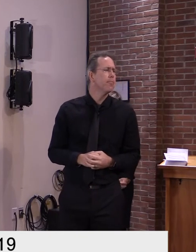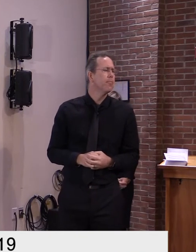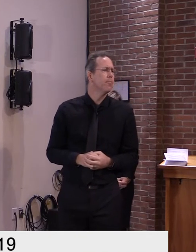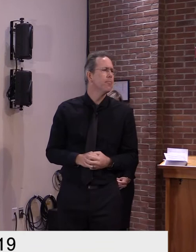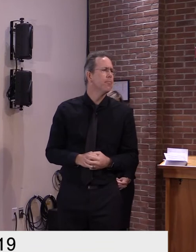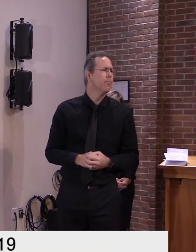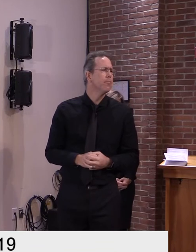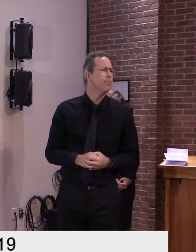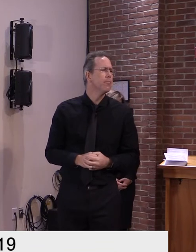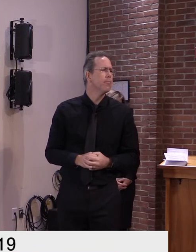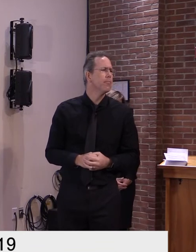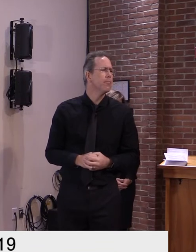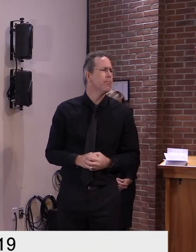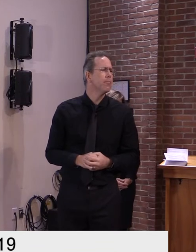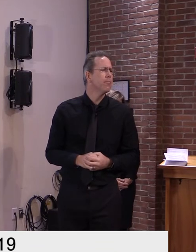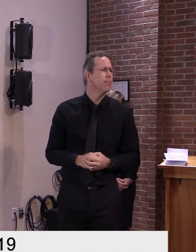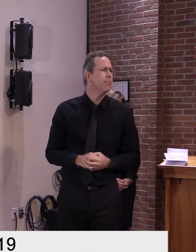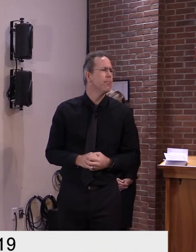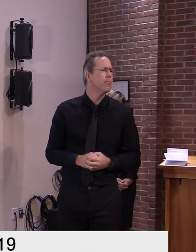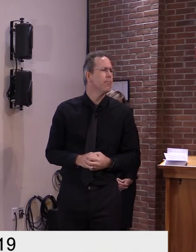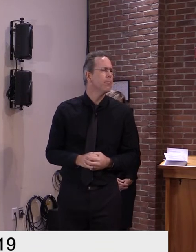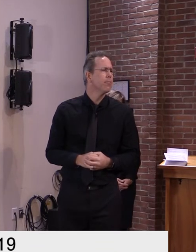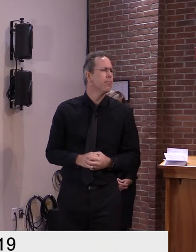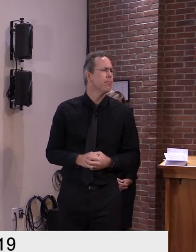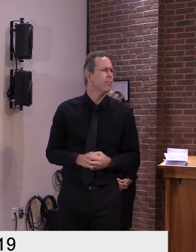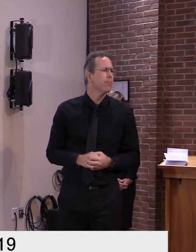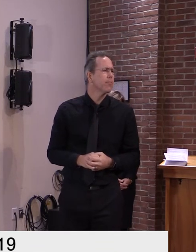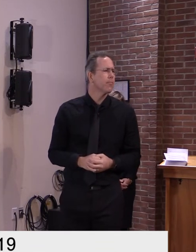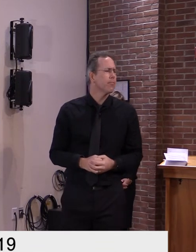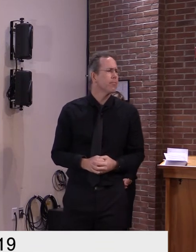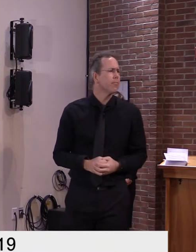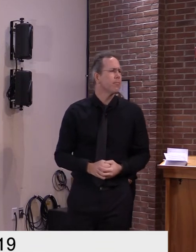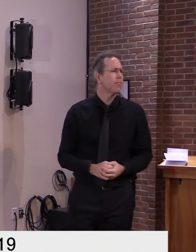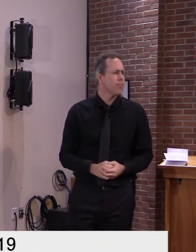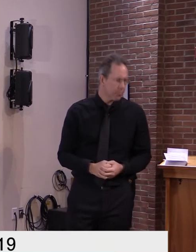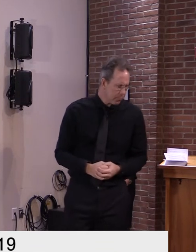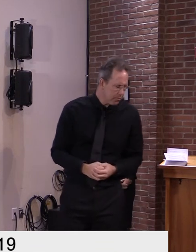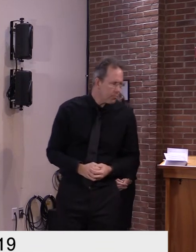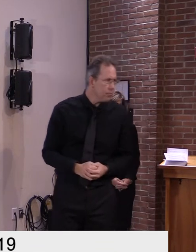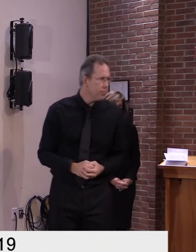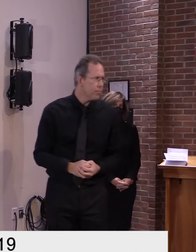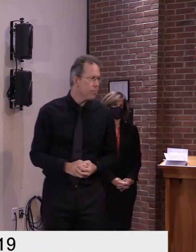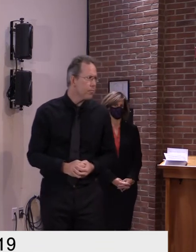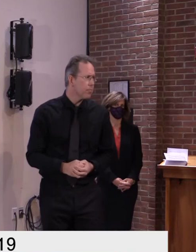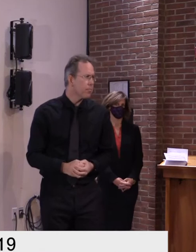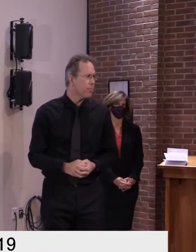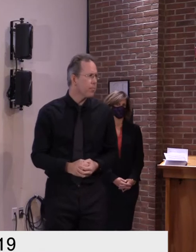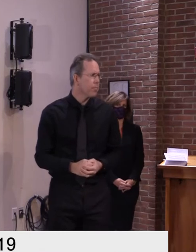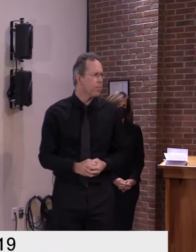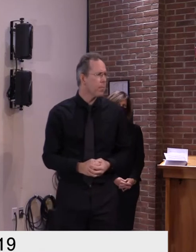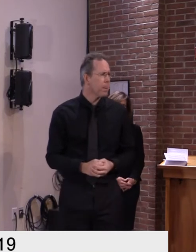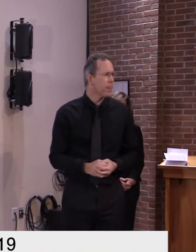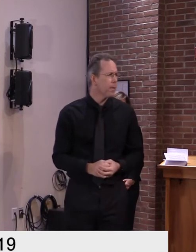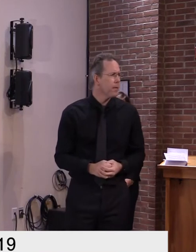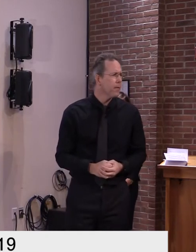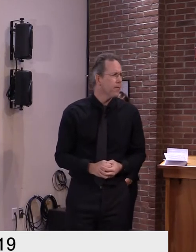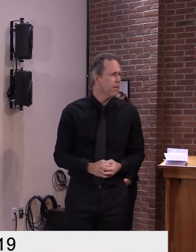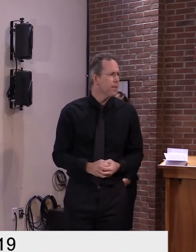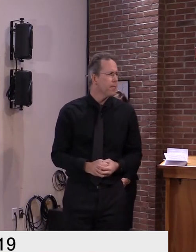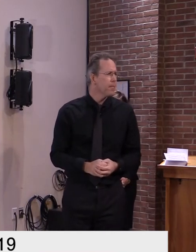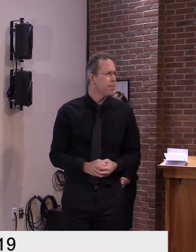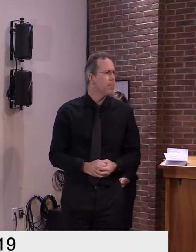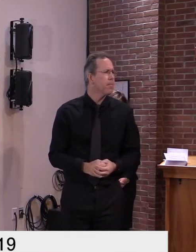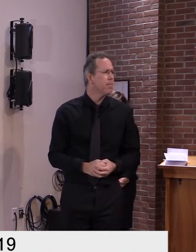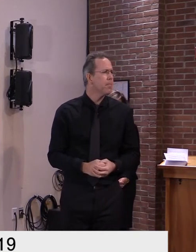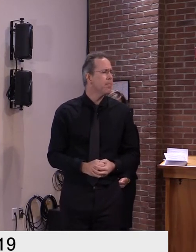975 dose units, and I know there are three pharmacies in the program. How does